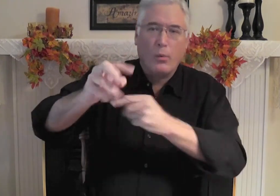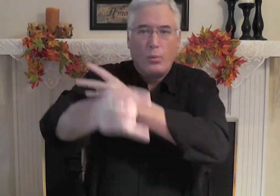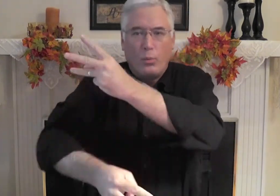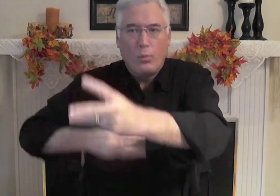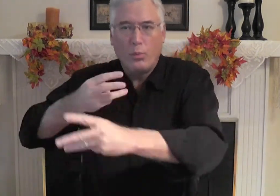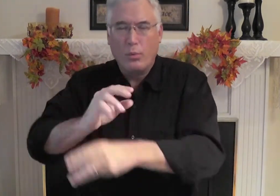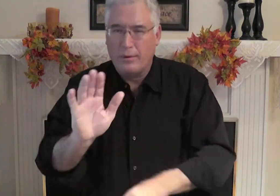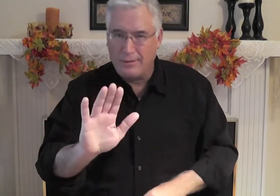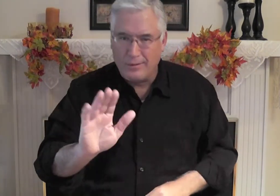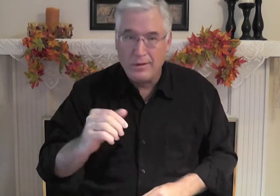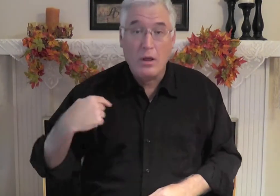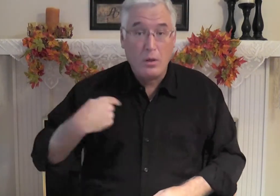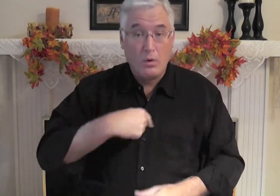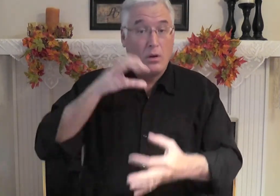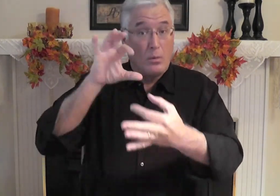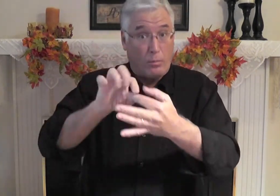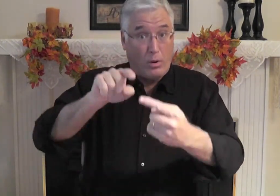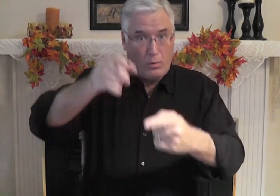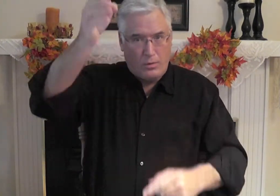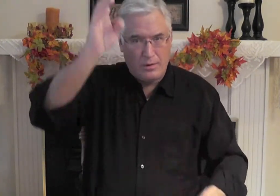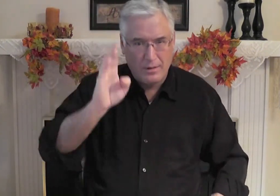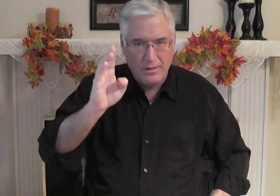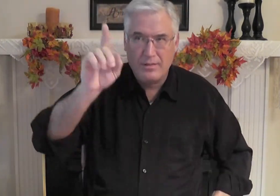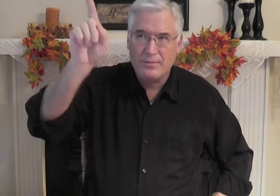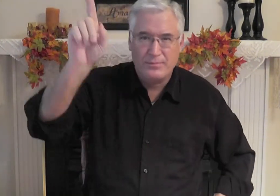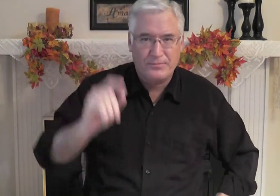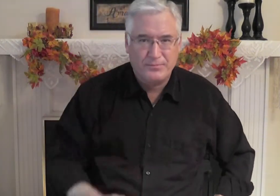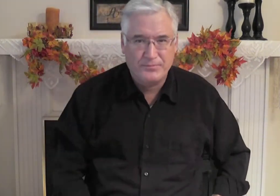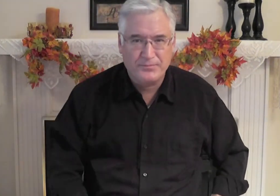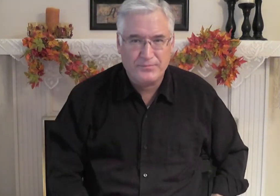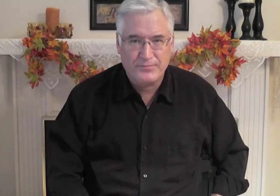of this world, but we are not of this world. We belong to God.